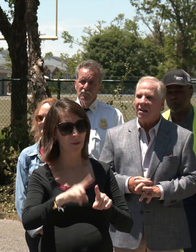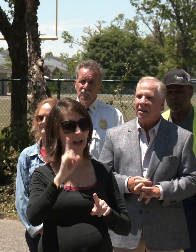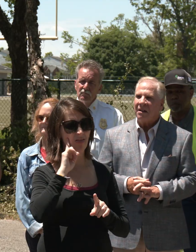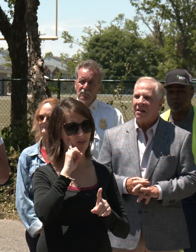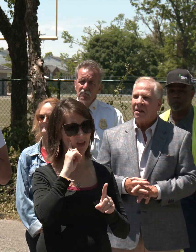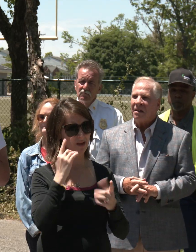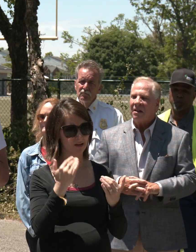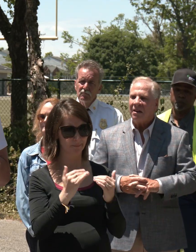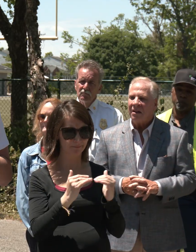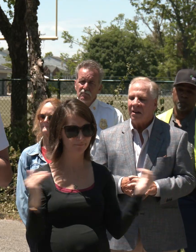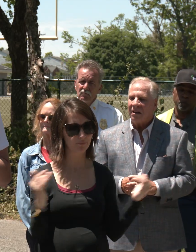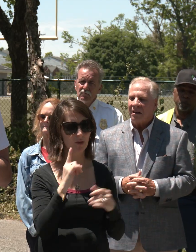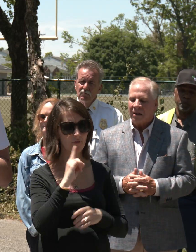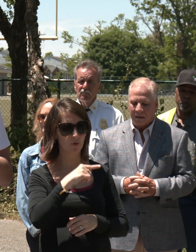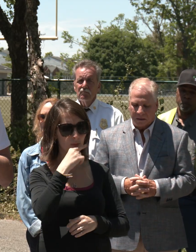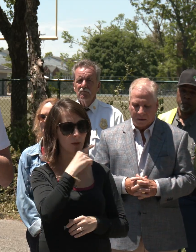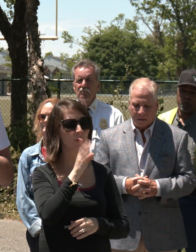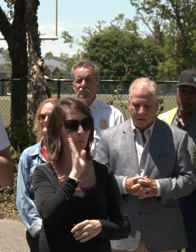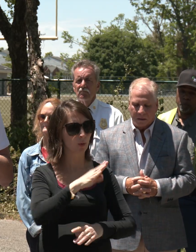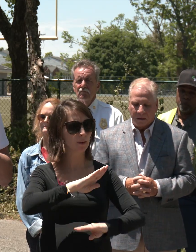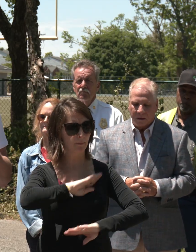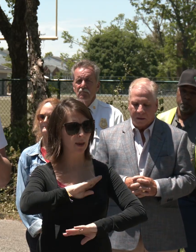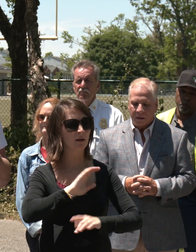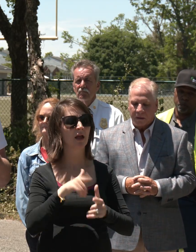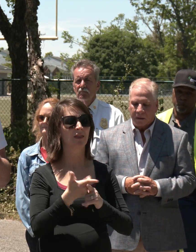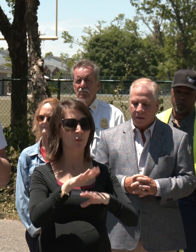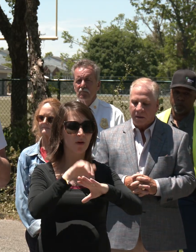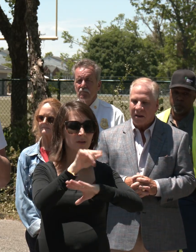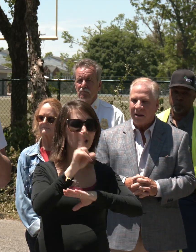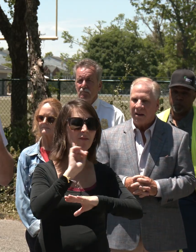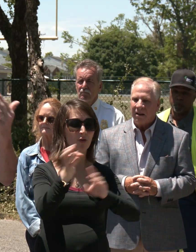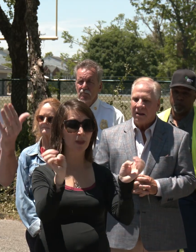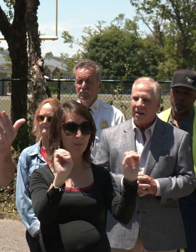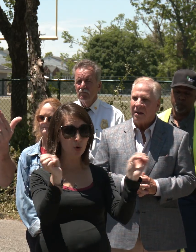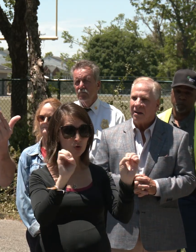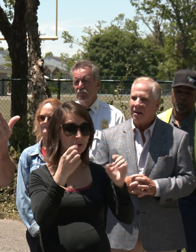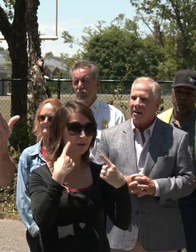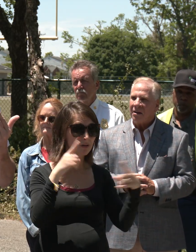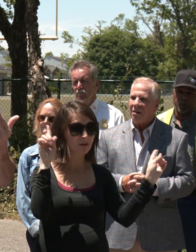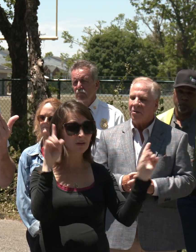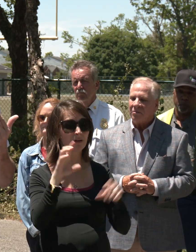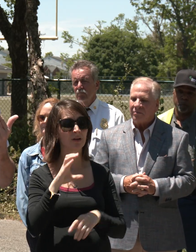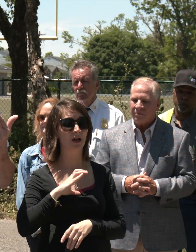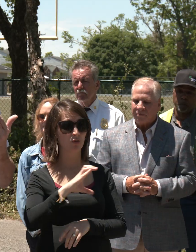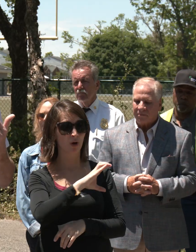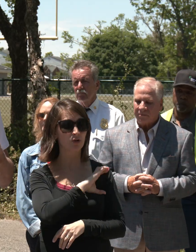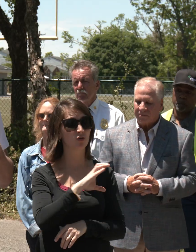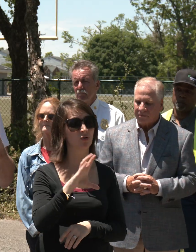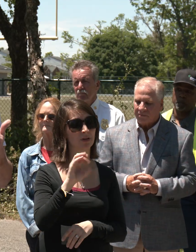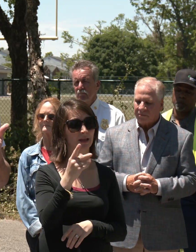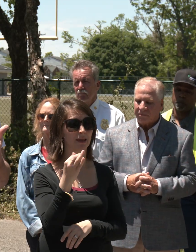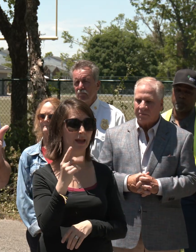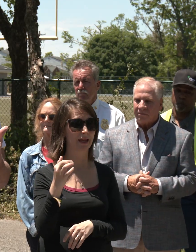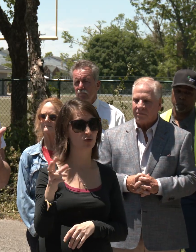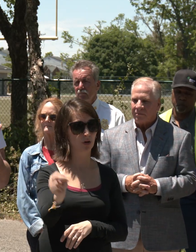be met. We've sent out that for the emergency declaration. The congressional delegation's totally united. We sent a letter to the president asking